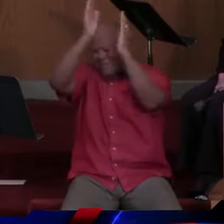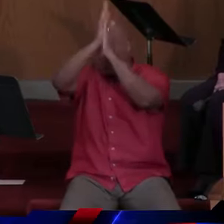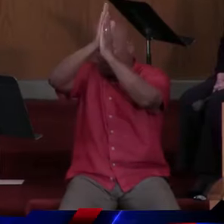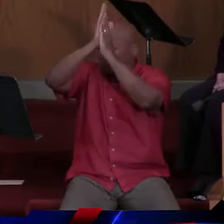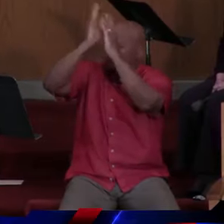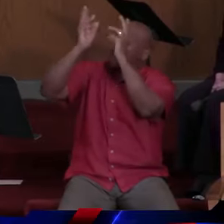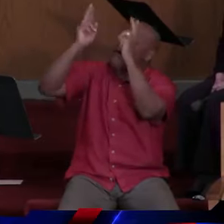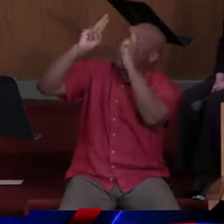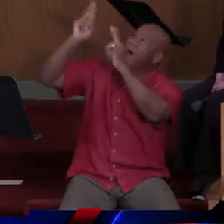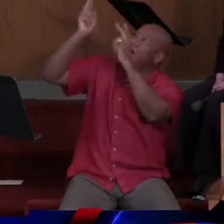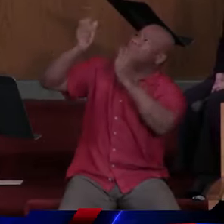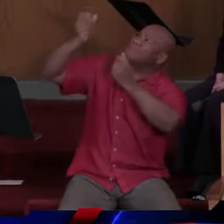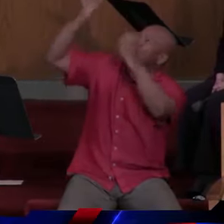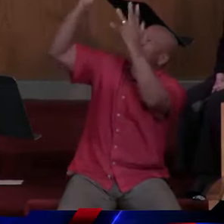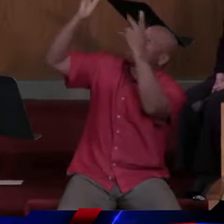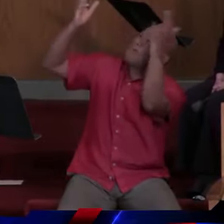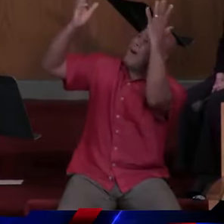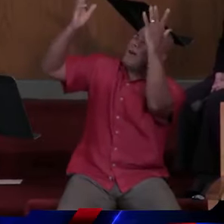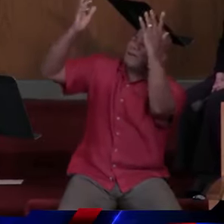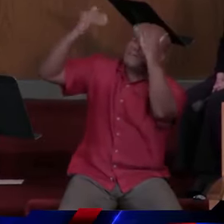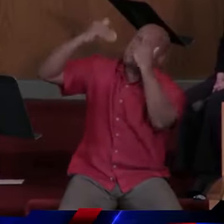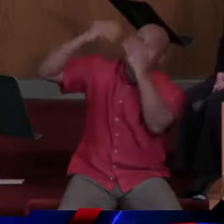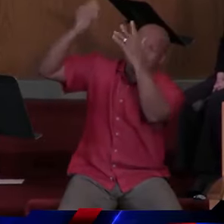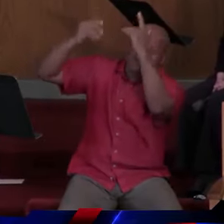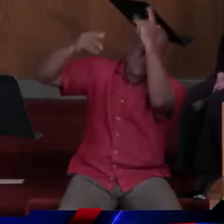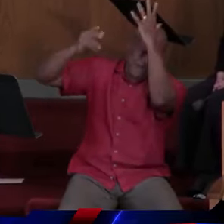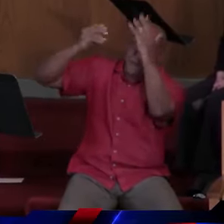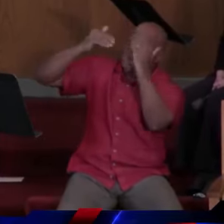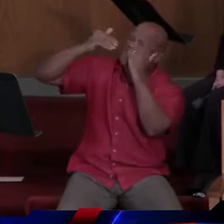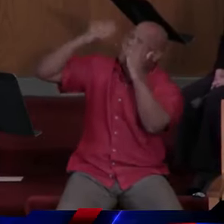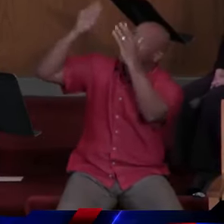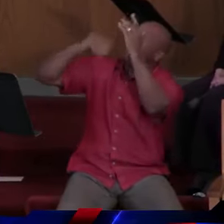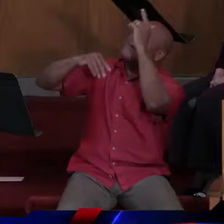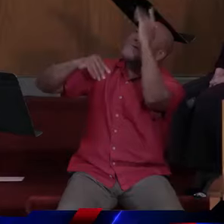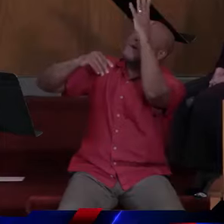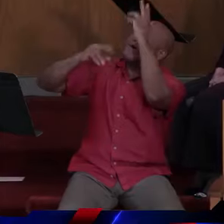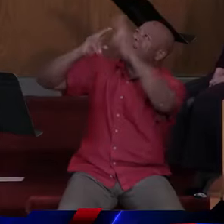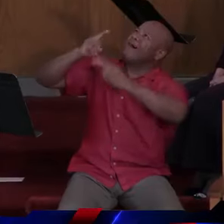you, God. Thank you, God. In Jesus' name.